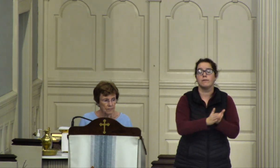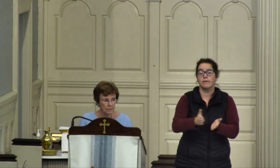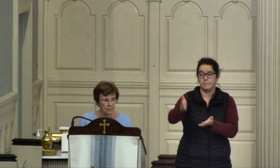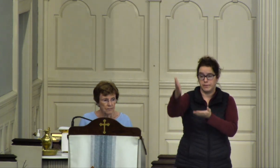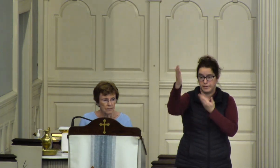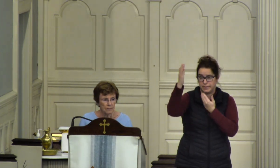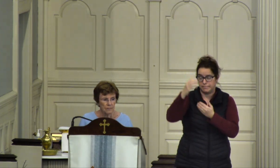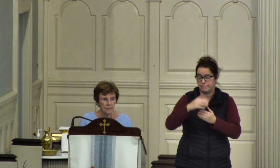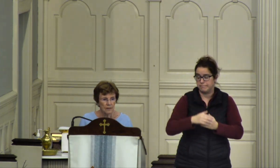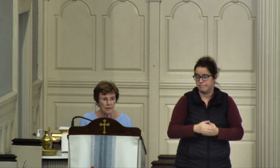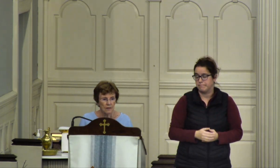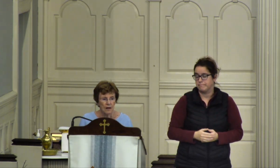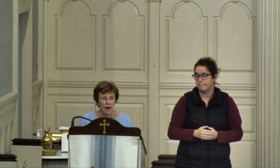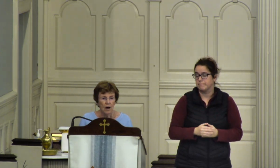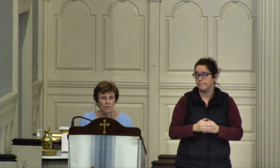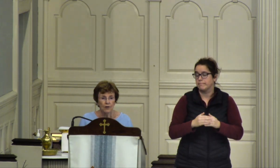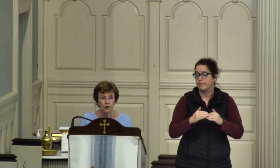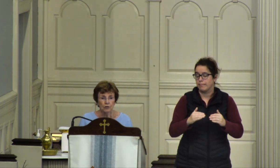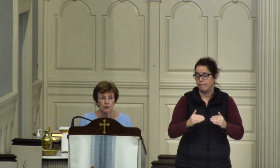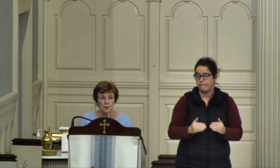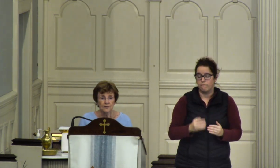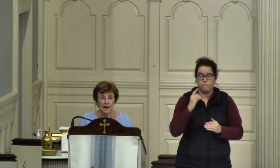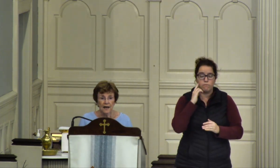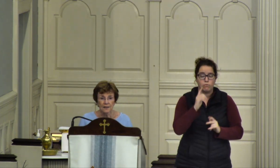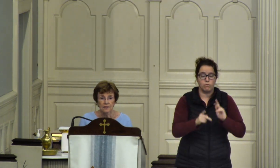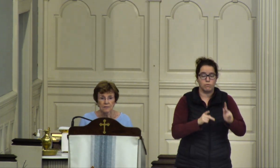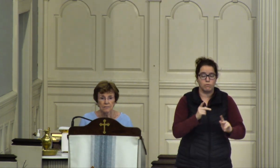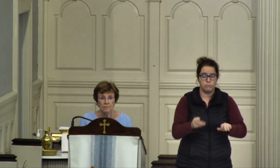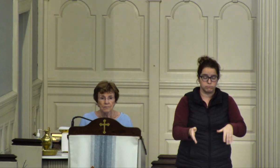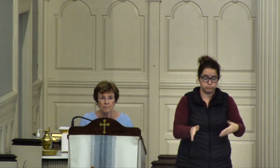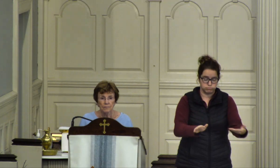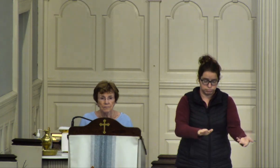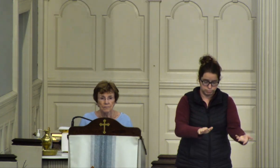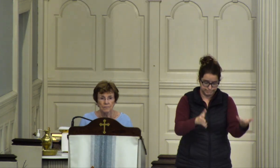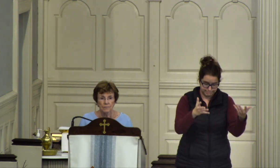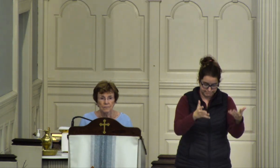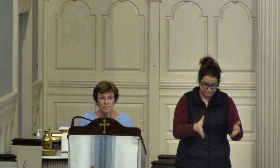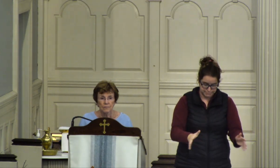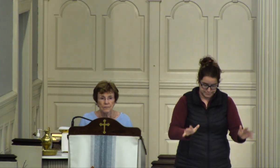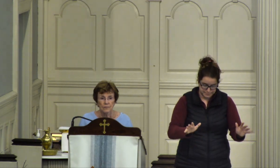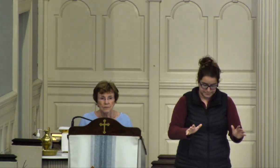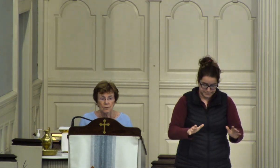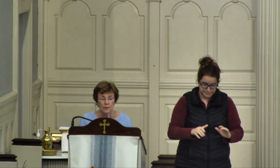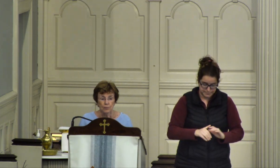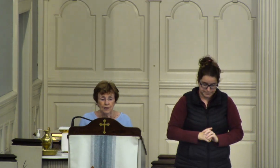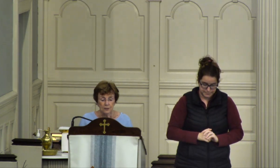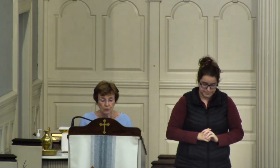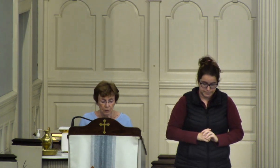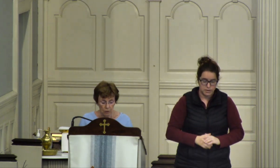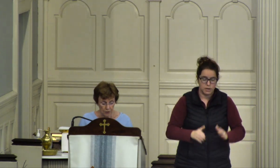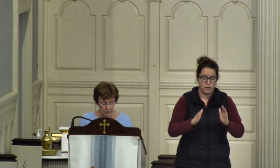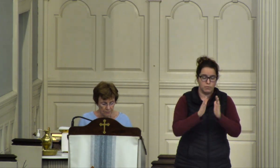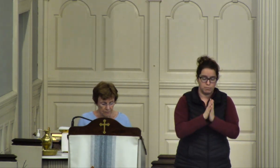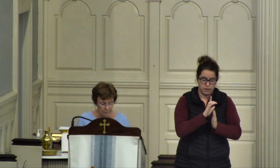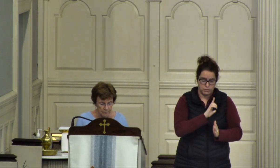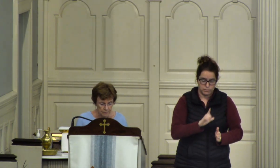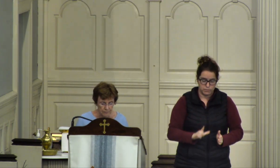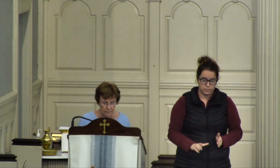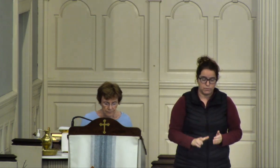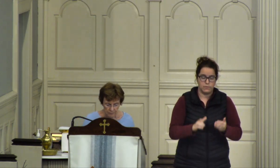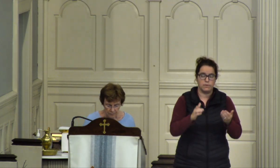For those who have died, We pray to the Lord.